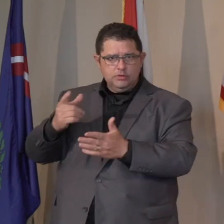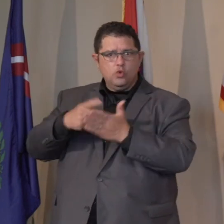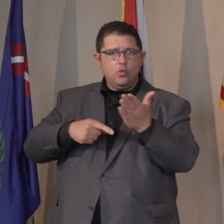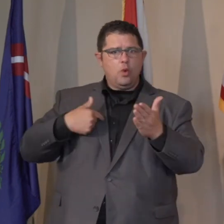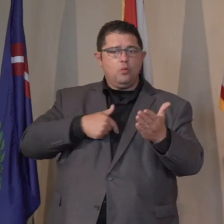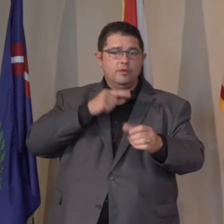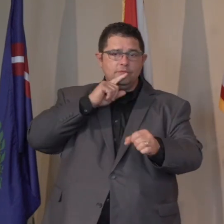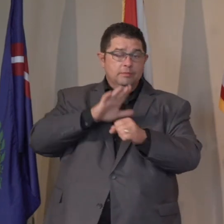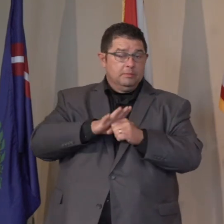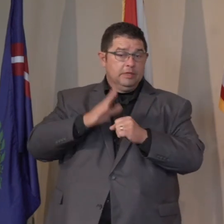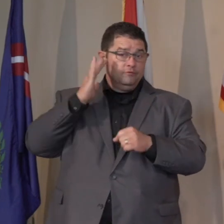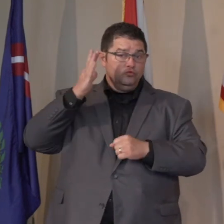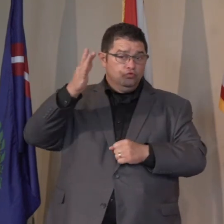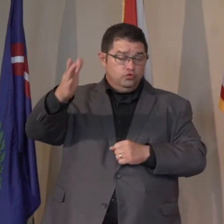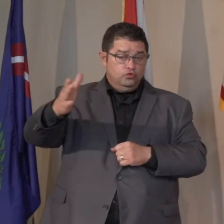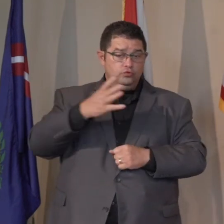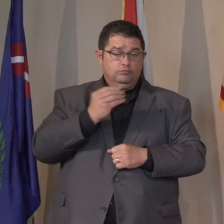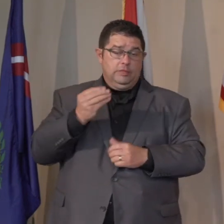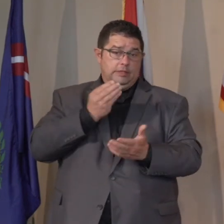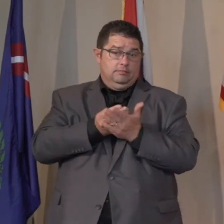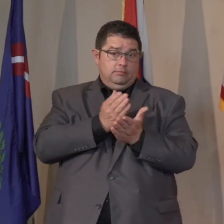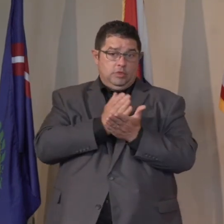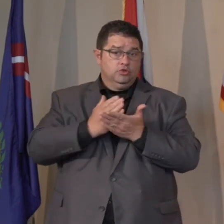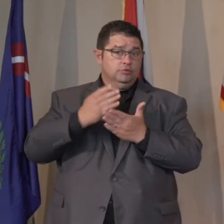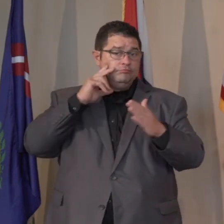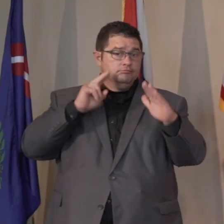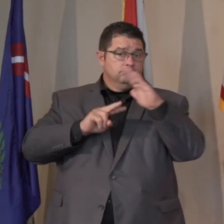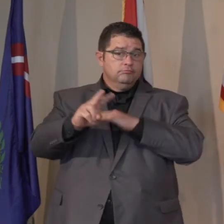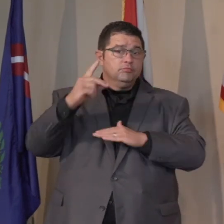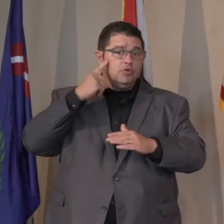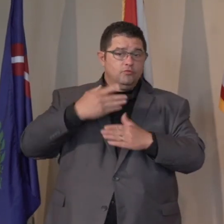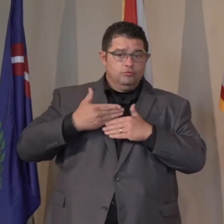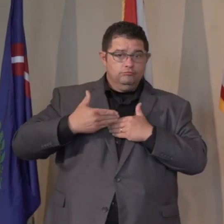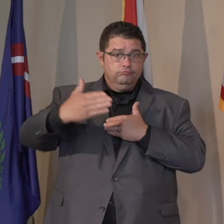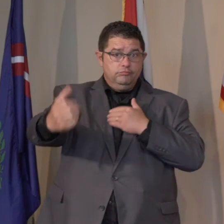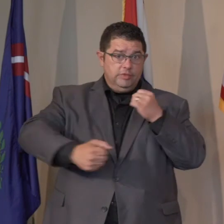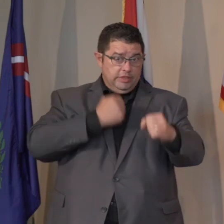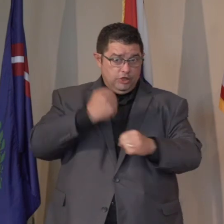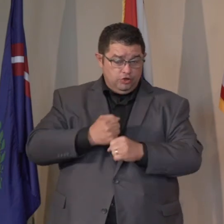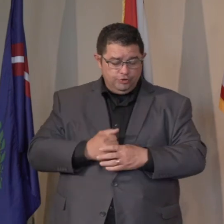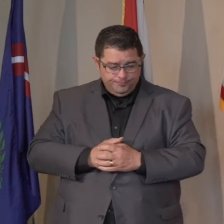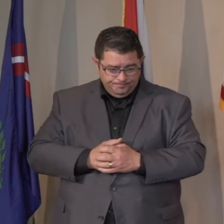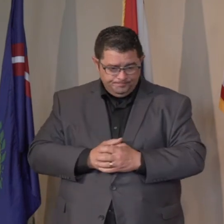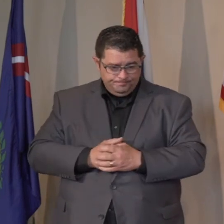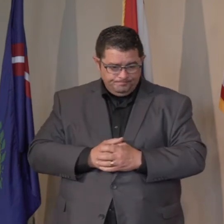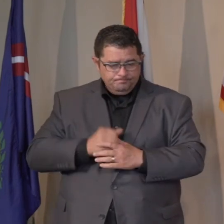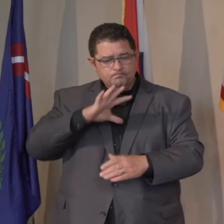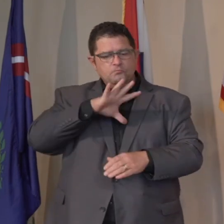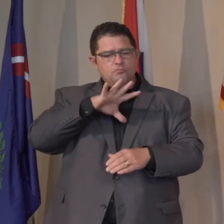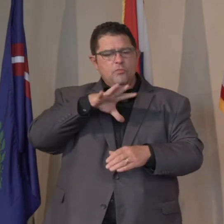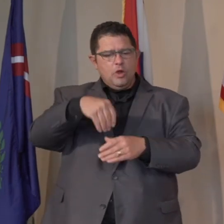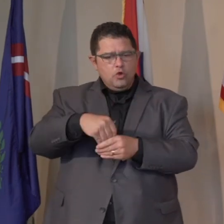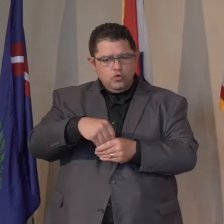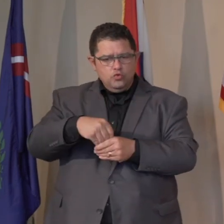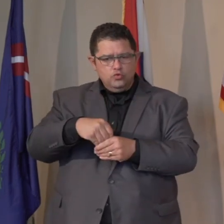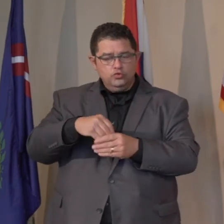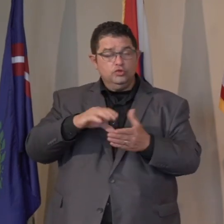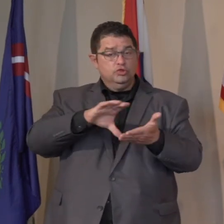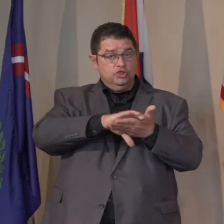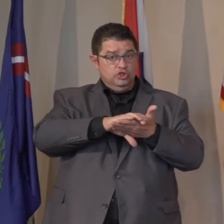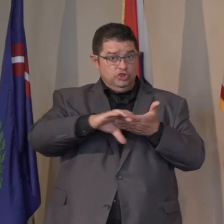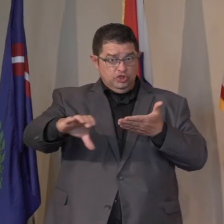future, and then the budget as anticipated for the coming year. This includes checks that are being